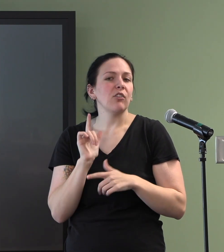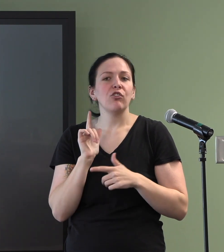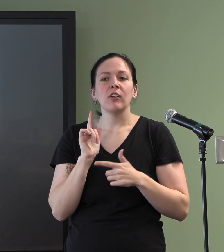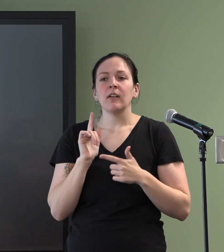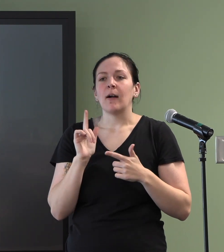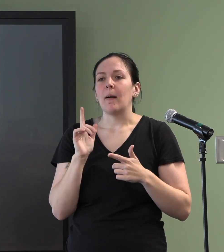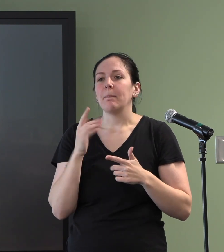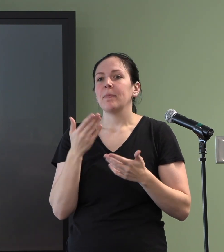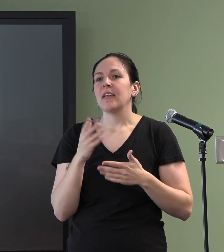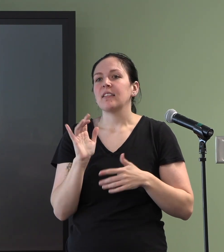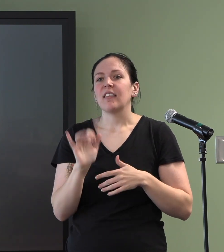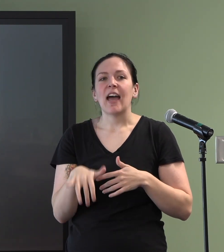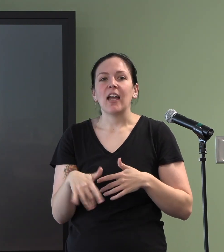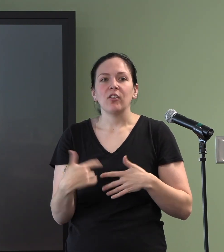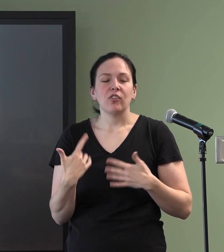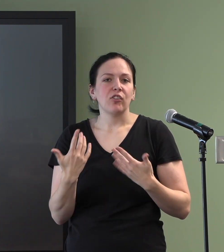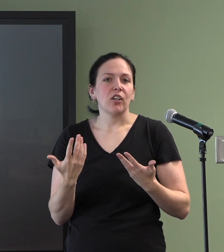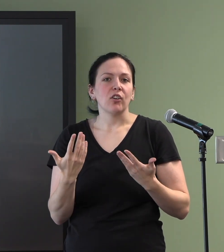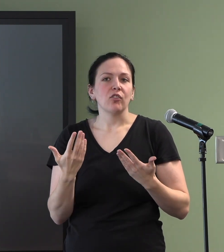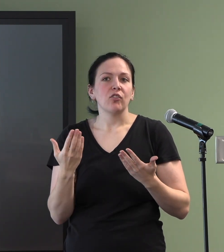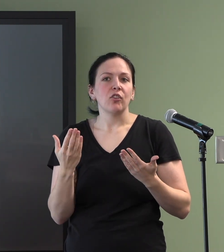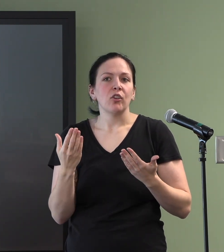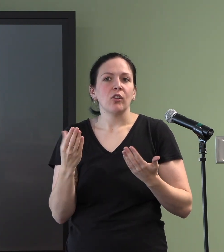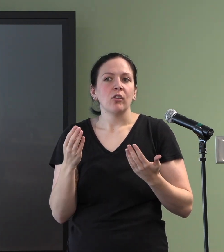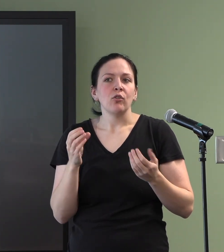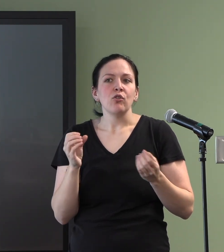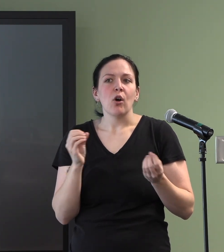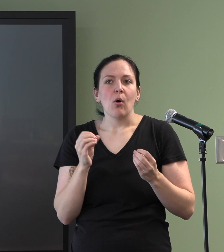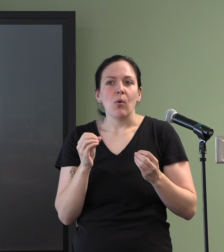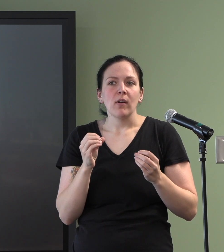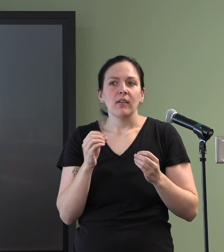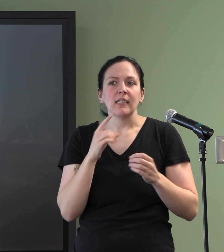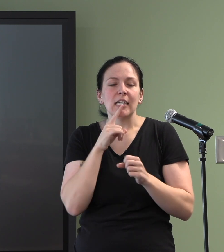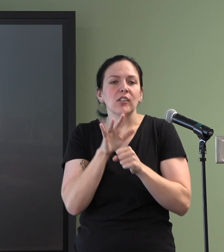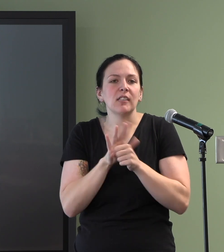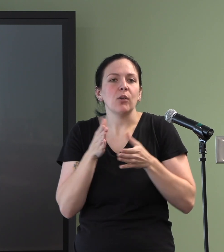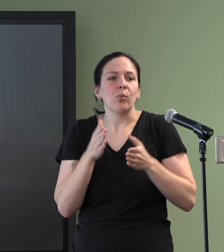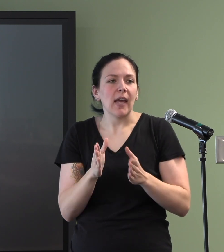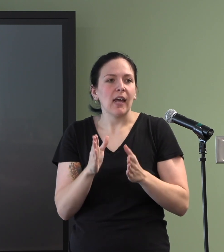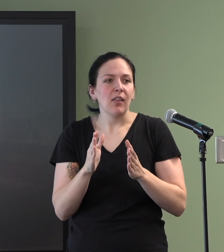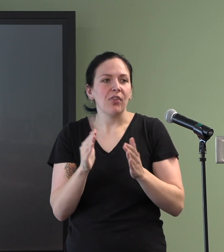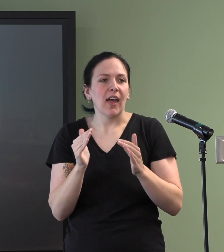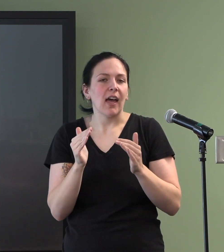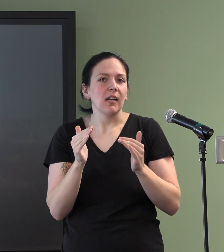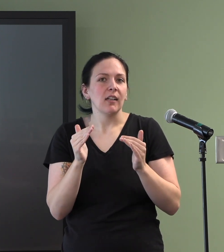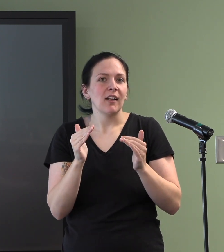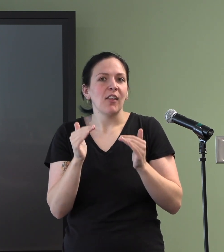Language, things like that, there's no guaranteed way that they're